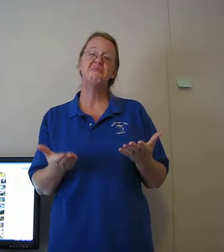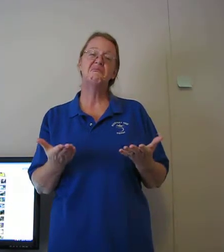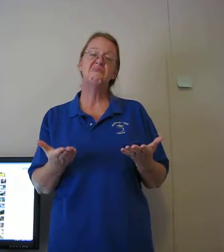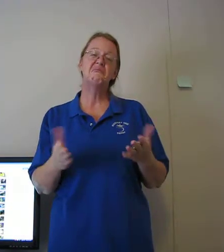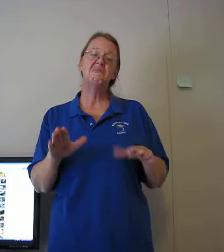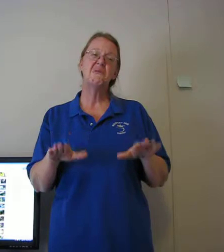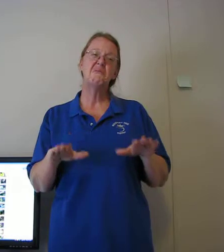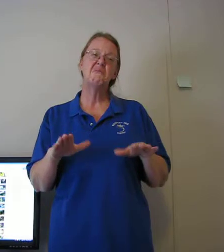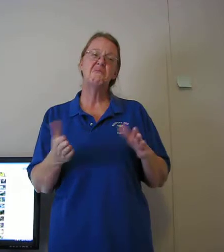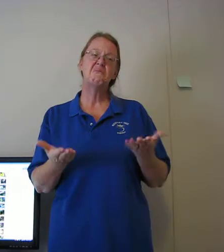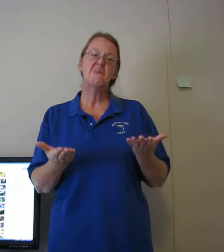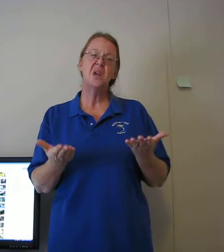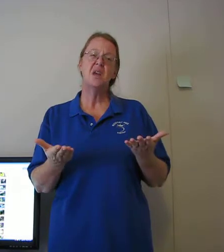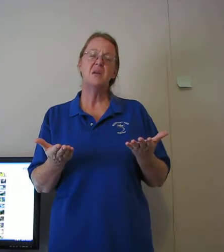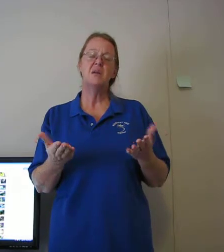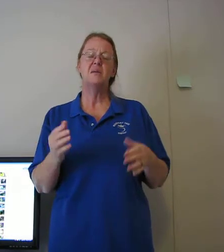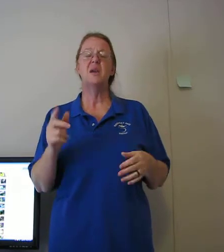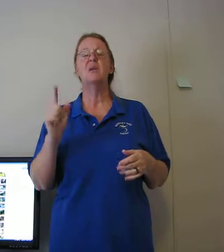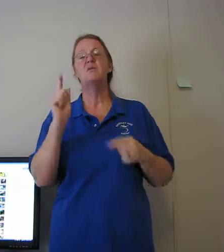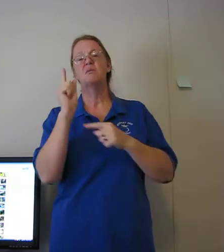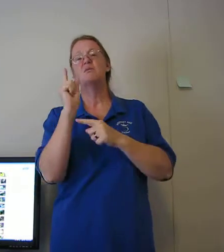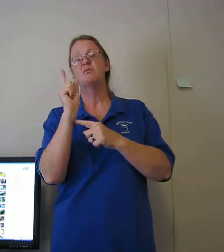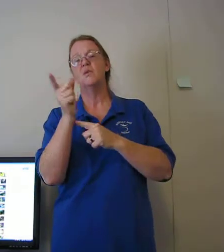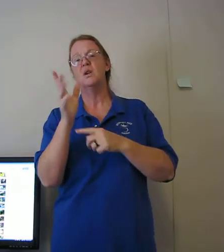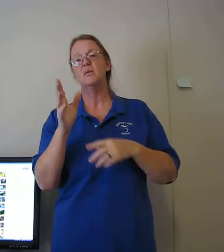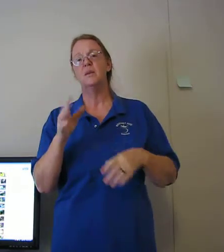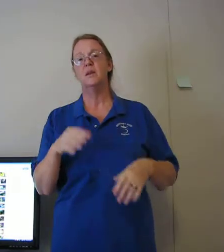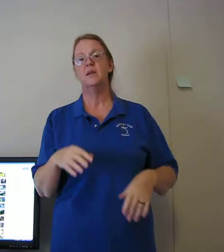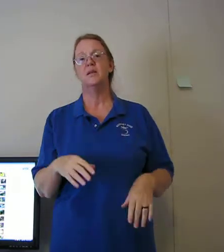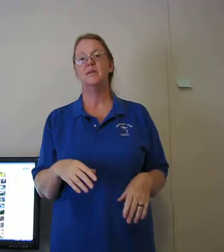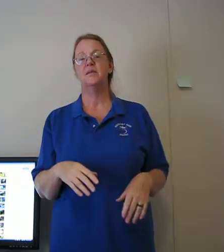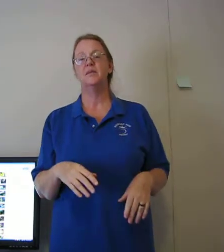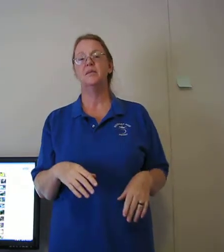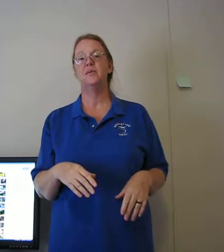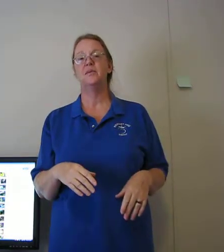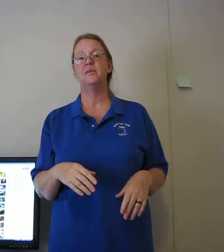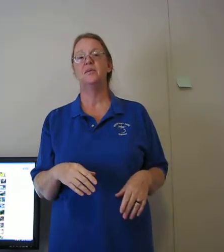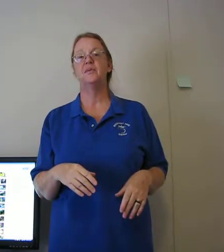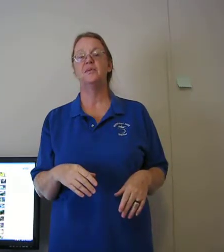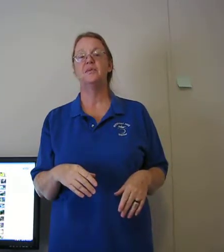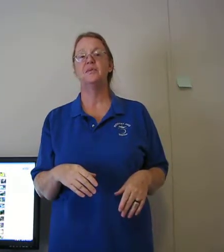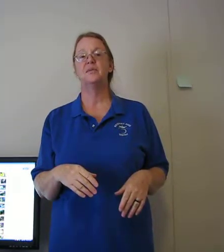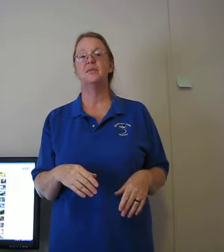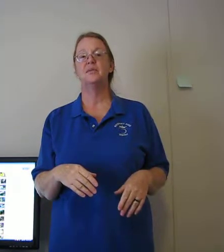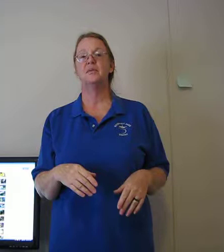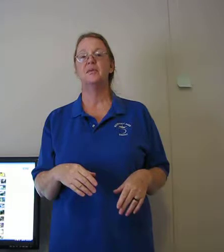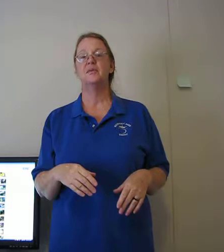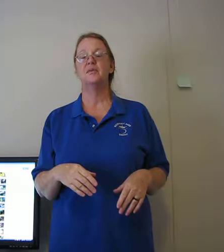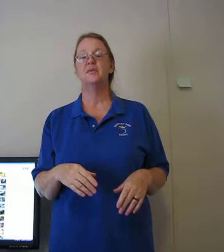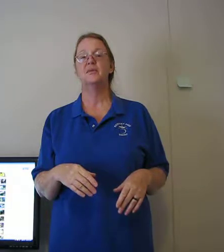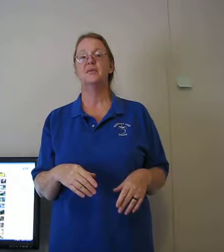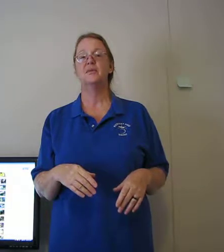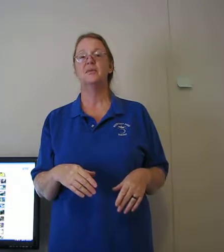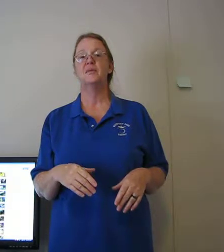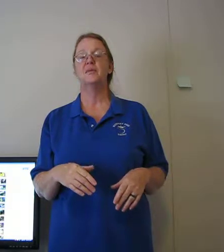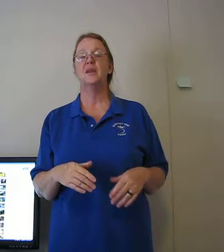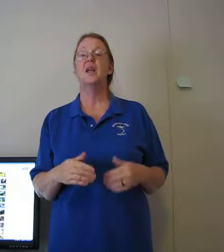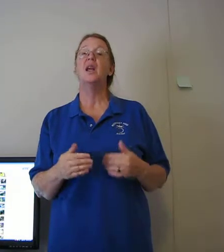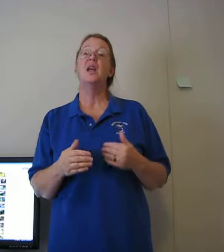The fertilization process is pretty low-tech. No microscopes, no test tubes. The farmer mixes the eggs and sperm by